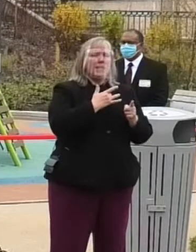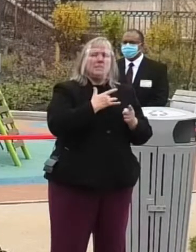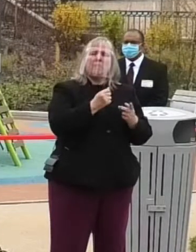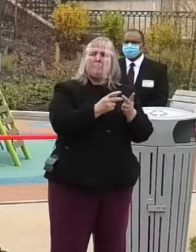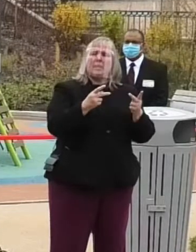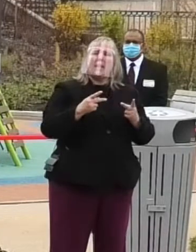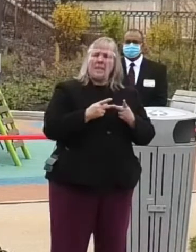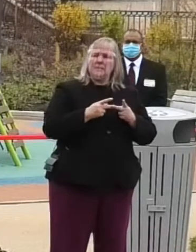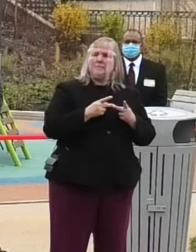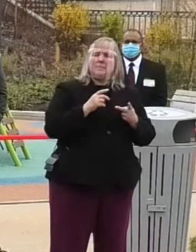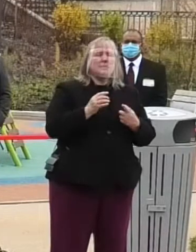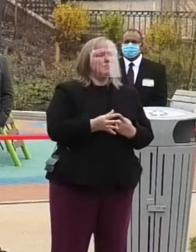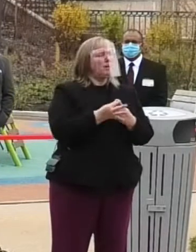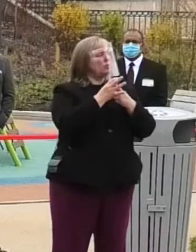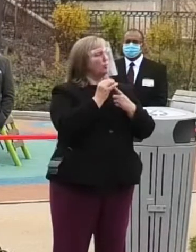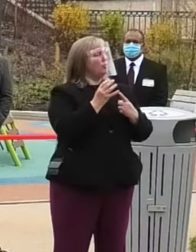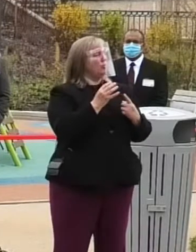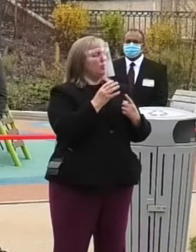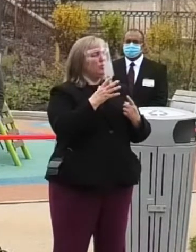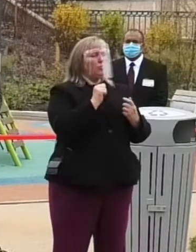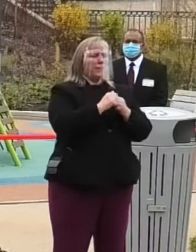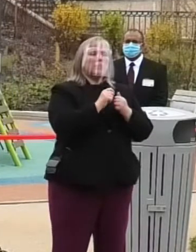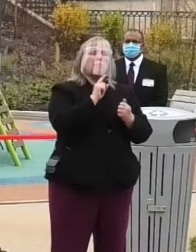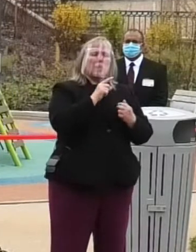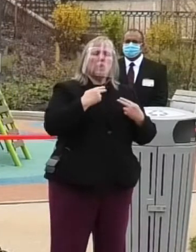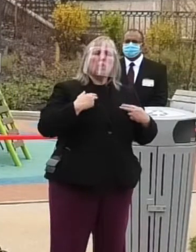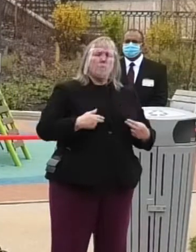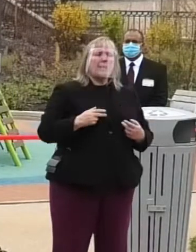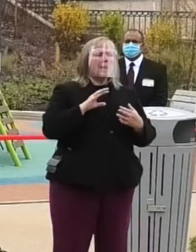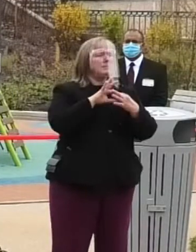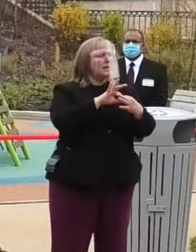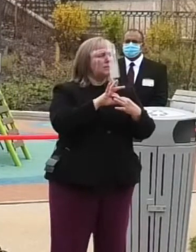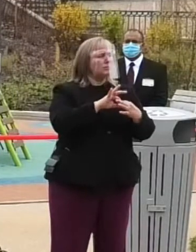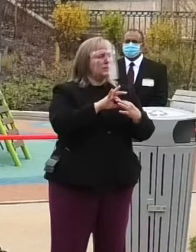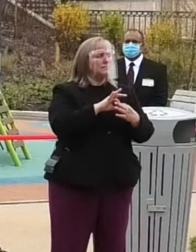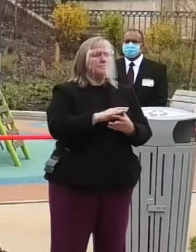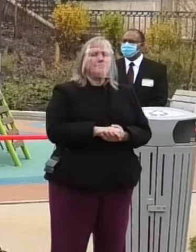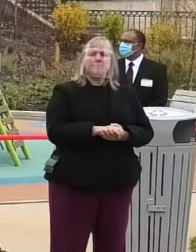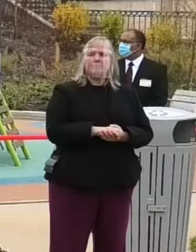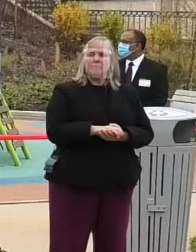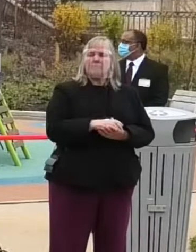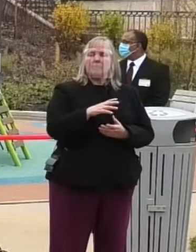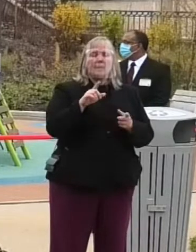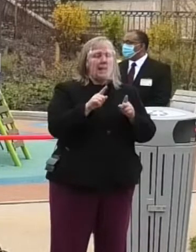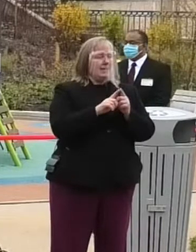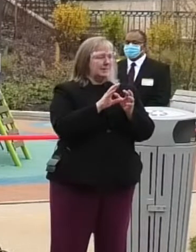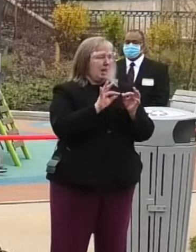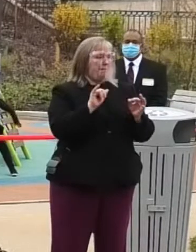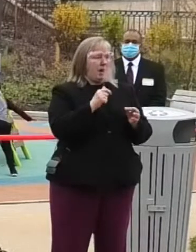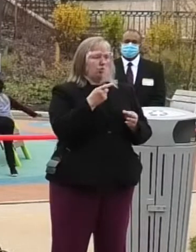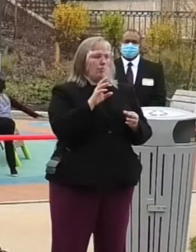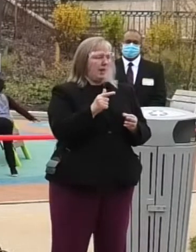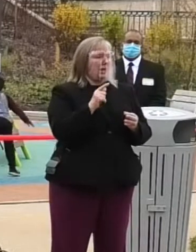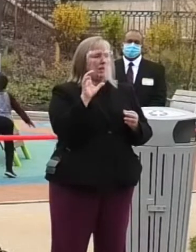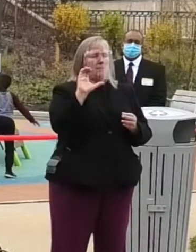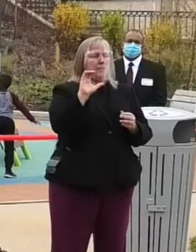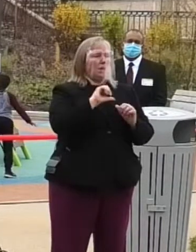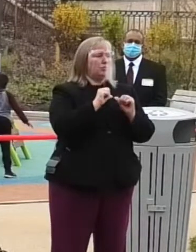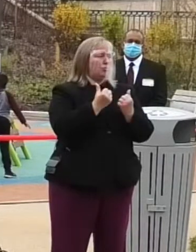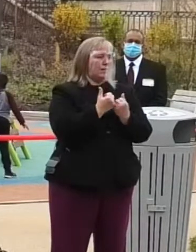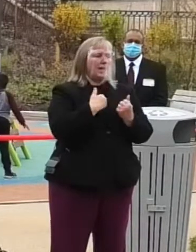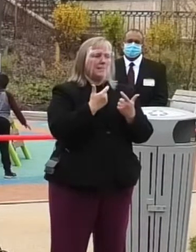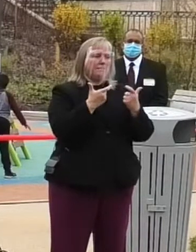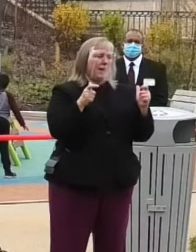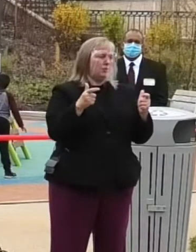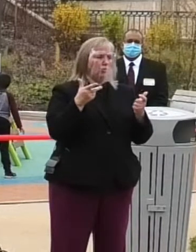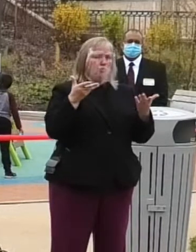and unique, with a real human attachment and belonging. As stated by Greg, Columbia Association has a major